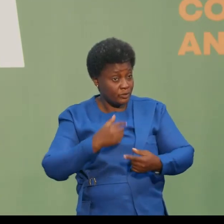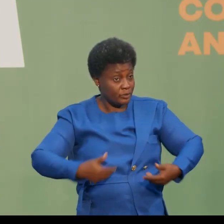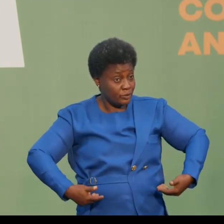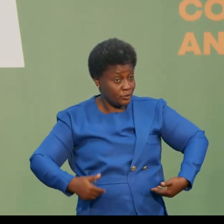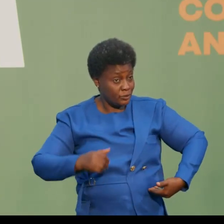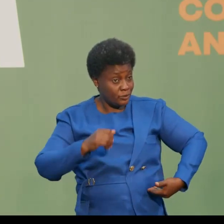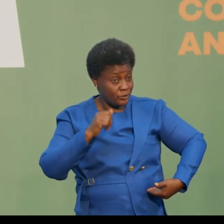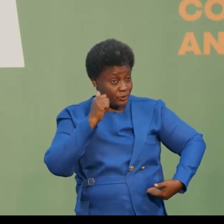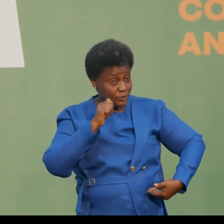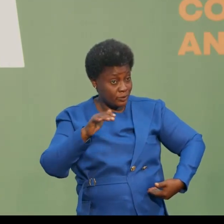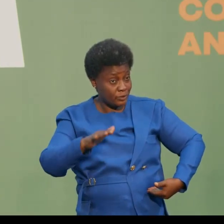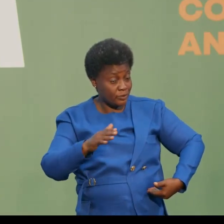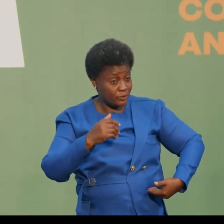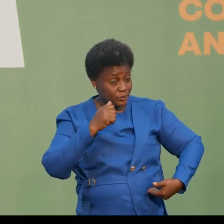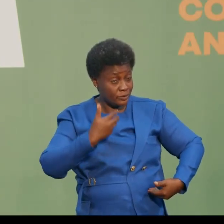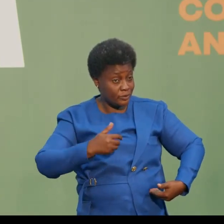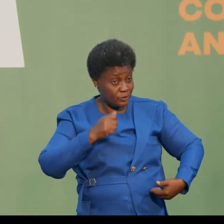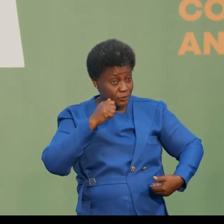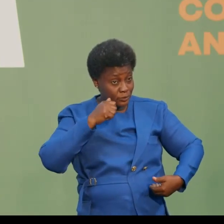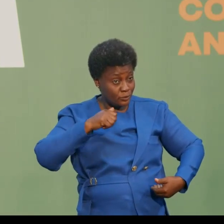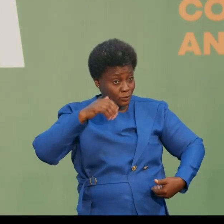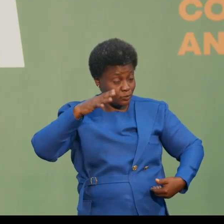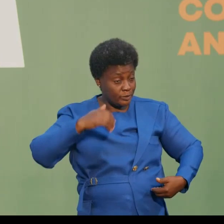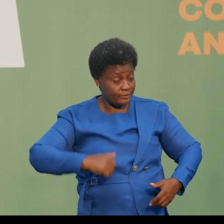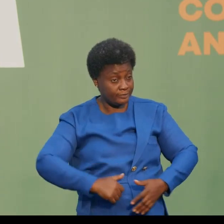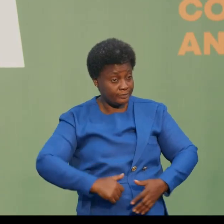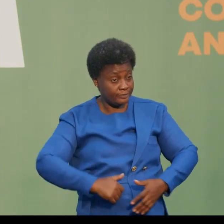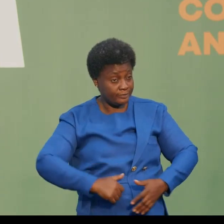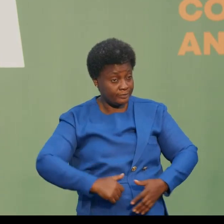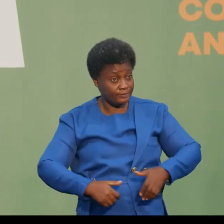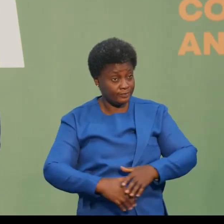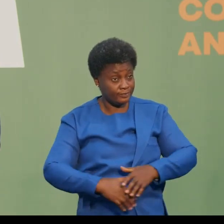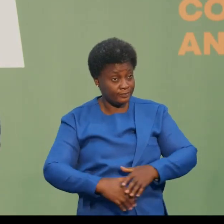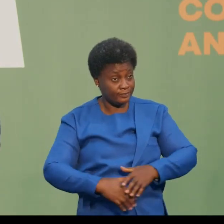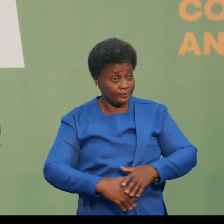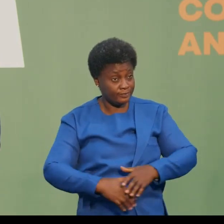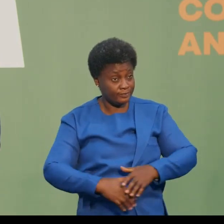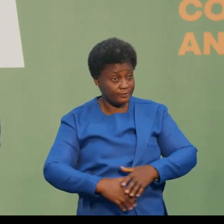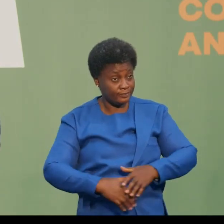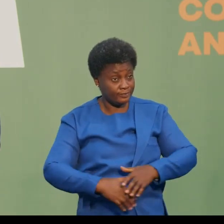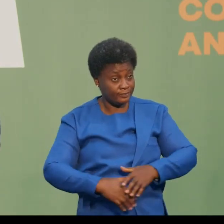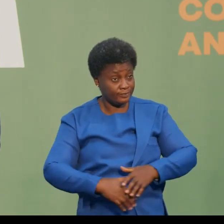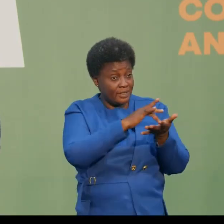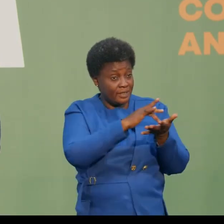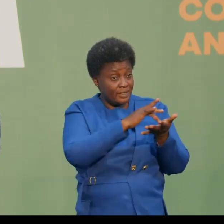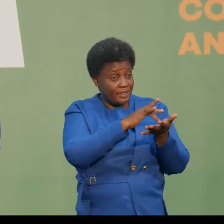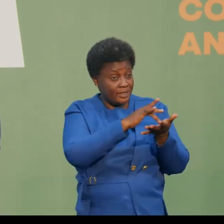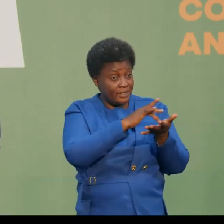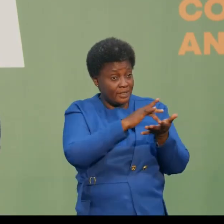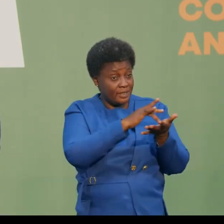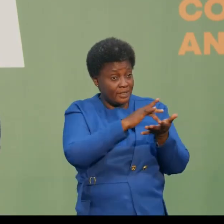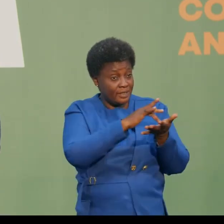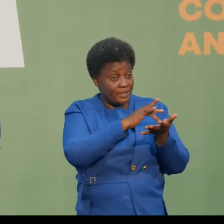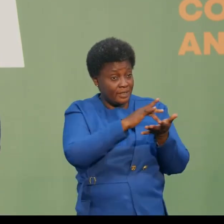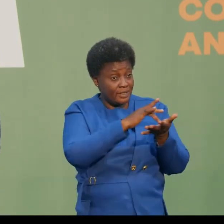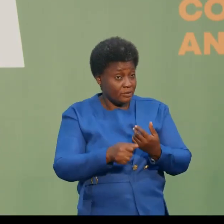girls and young women. In light of these significant gaps, National AIDS Council